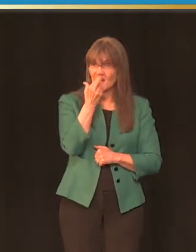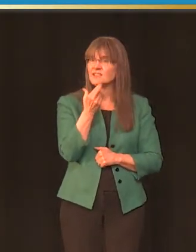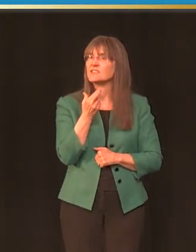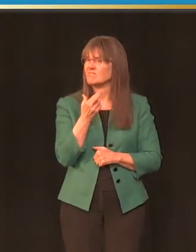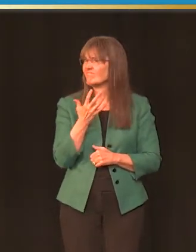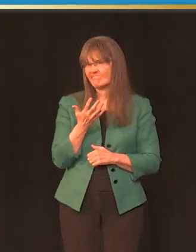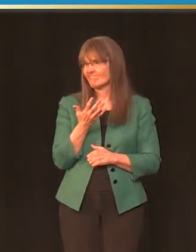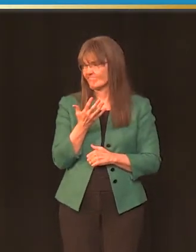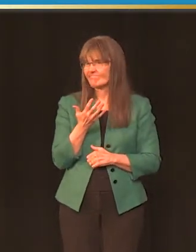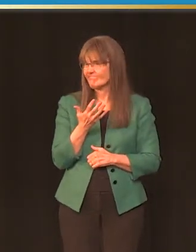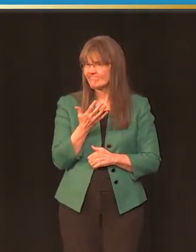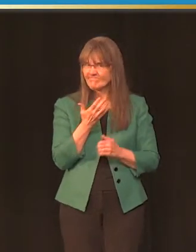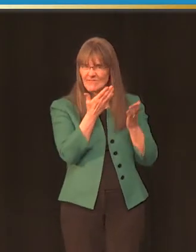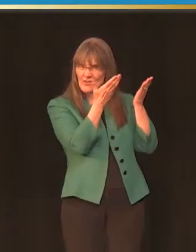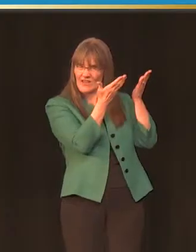Most of us don't realize that.